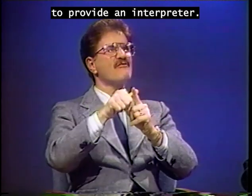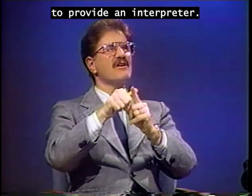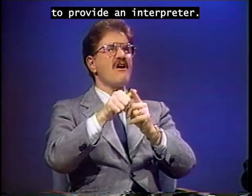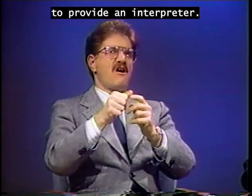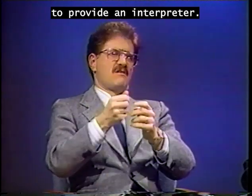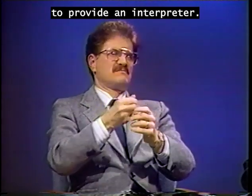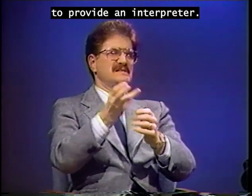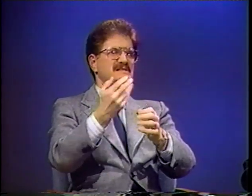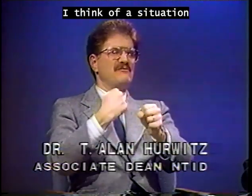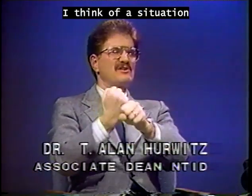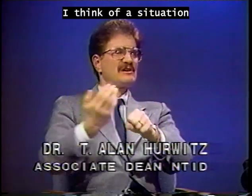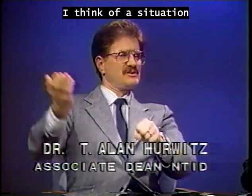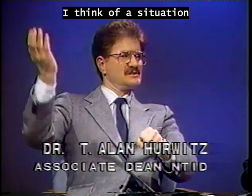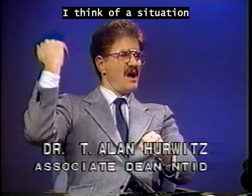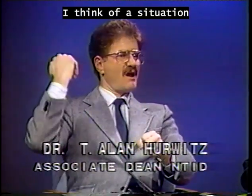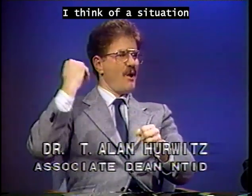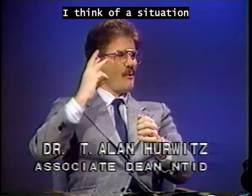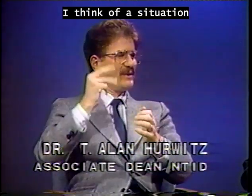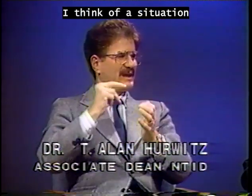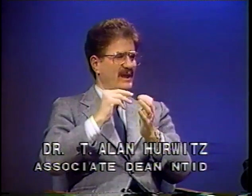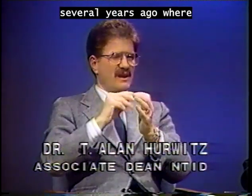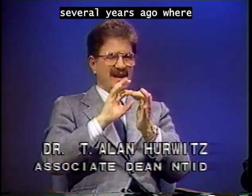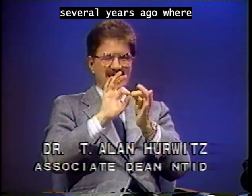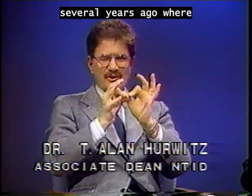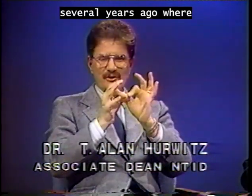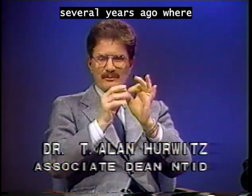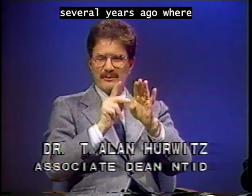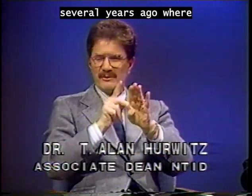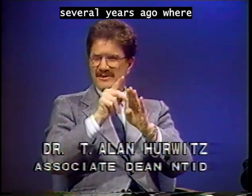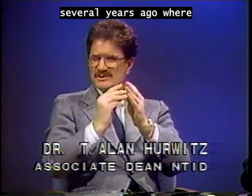interpreter. I think of a situation several years ago where